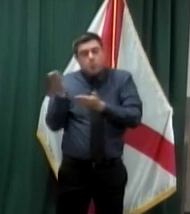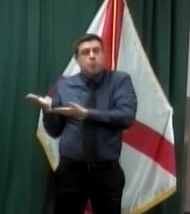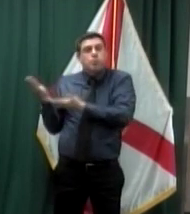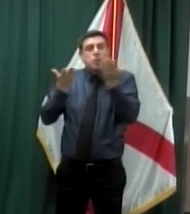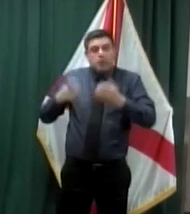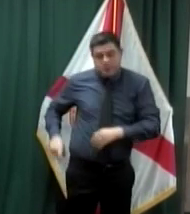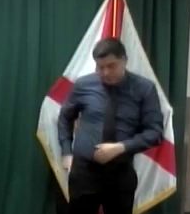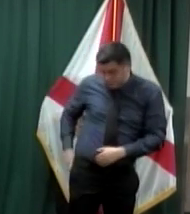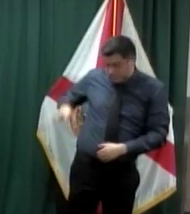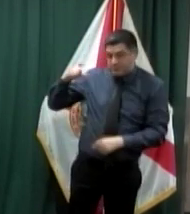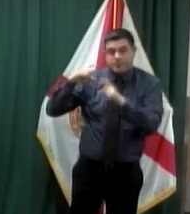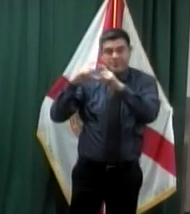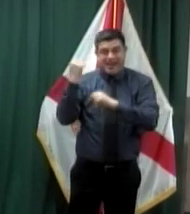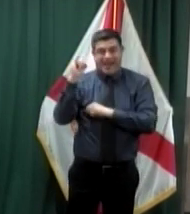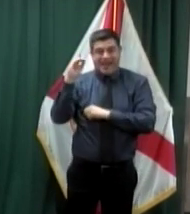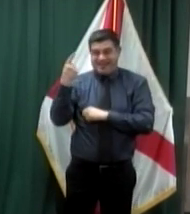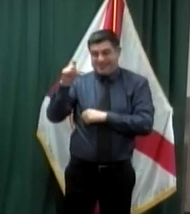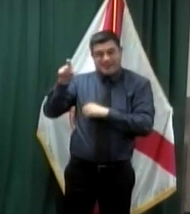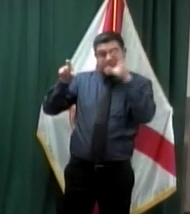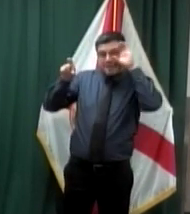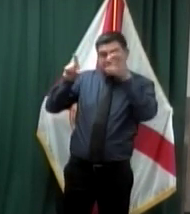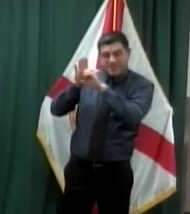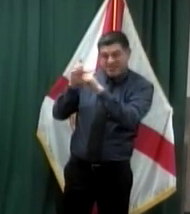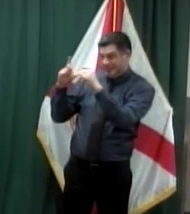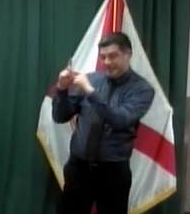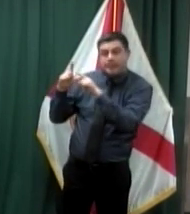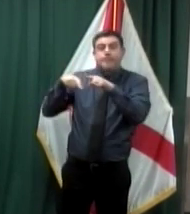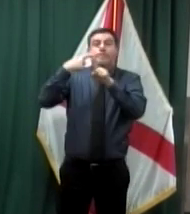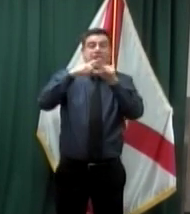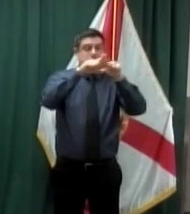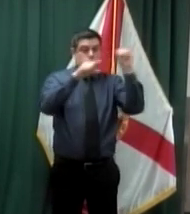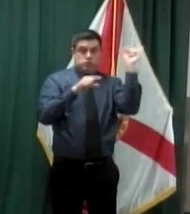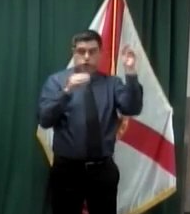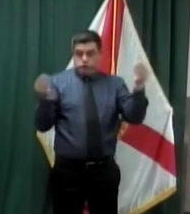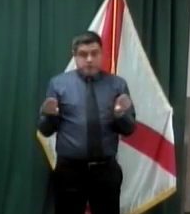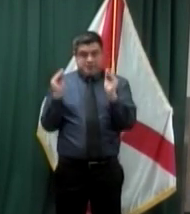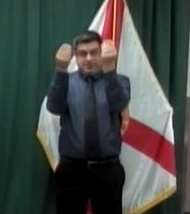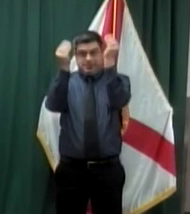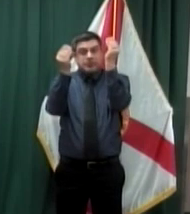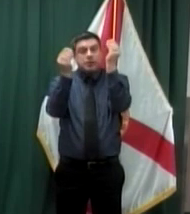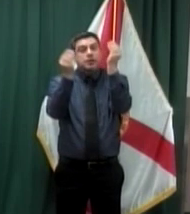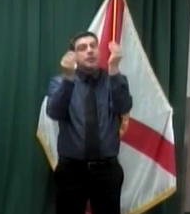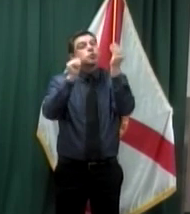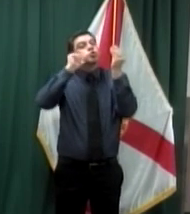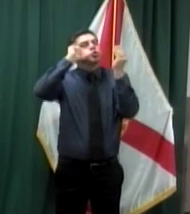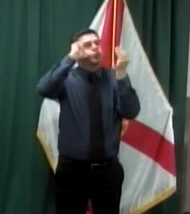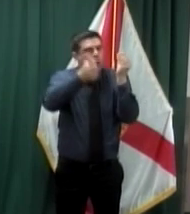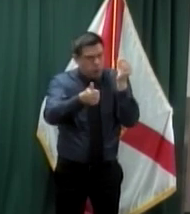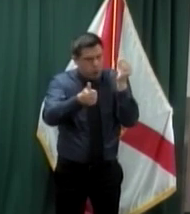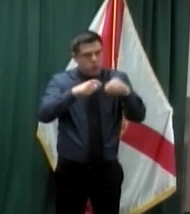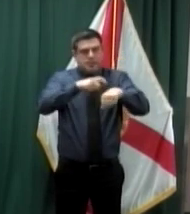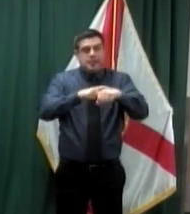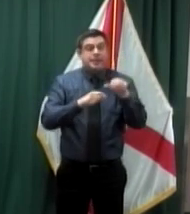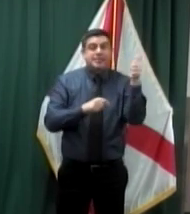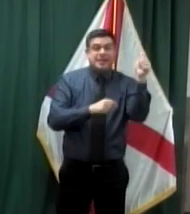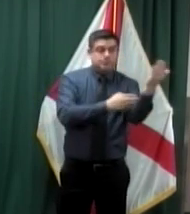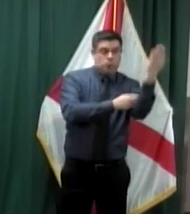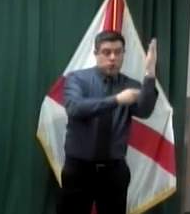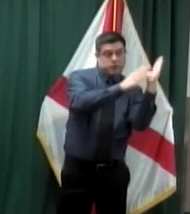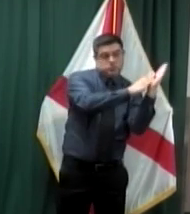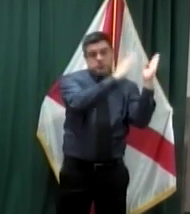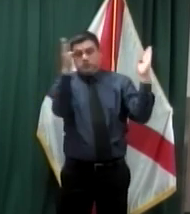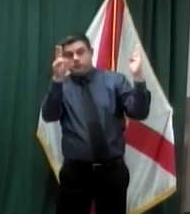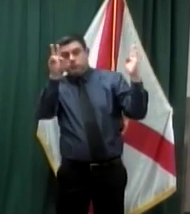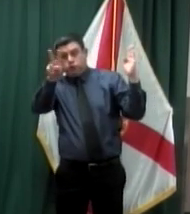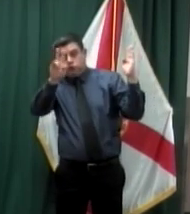tomorrow's activity, again from 10 to 2. Next 2 Saturdays, we'll be doing activities at various